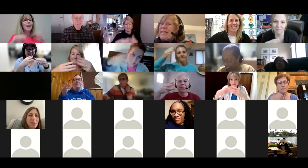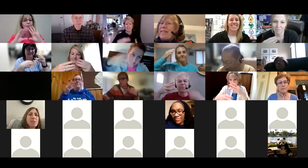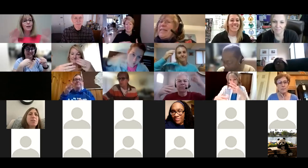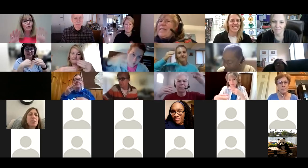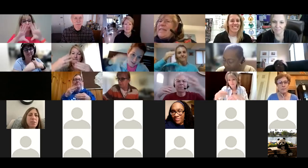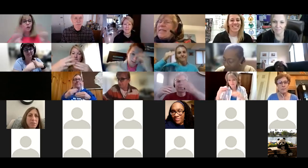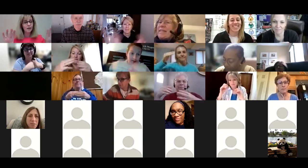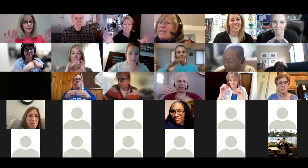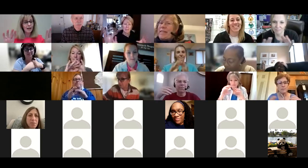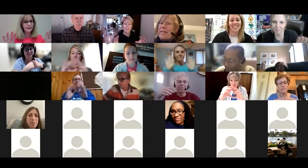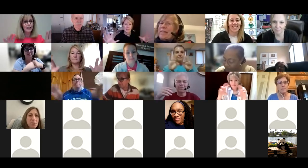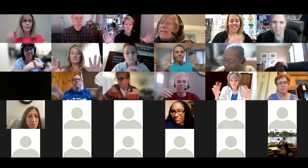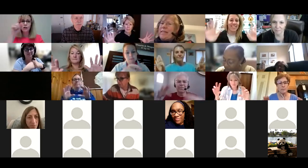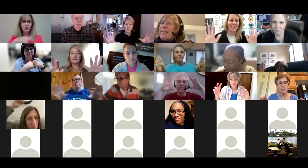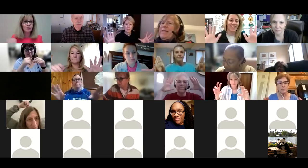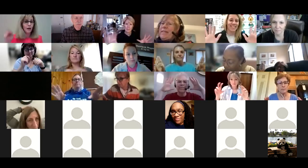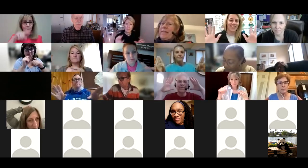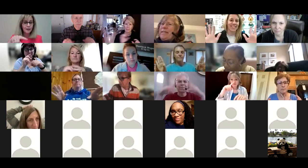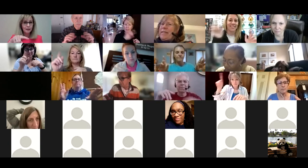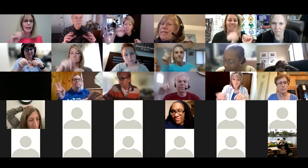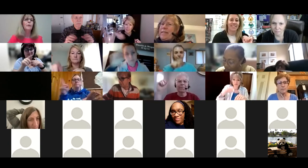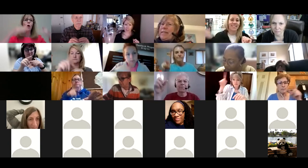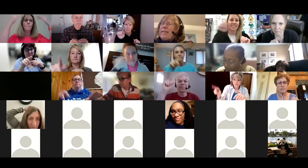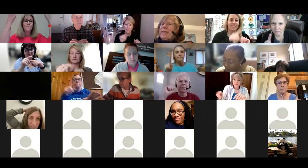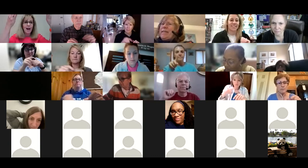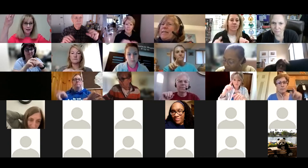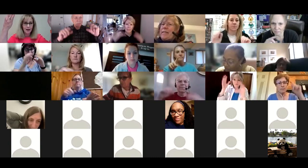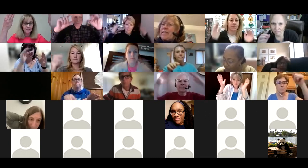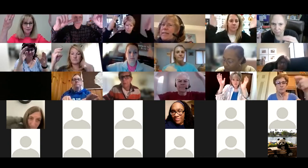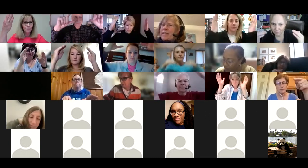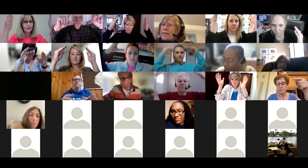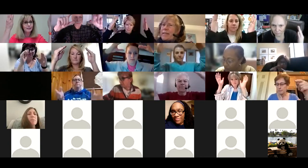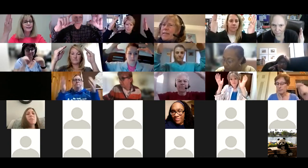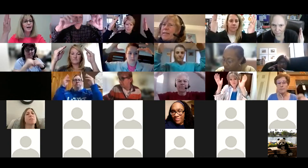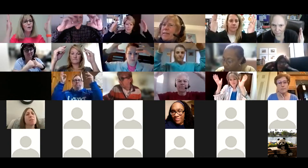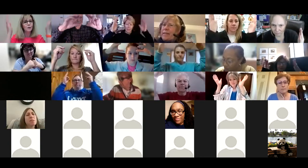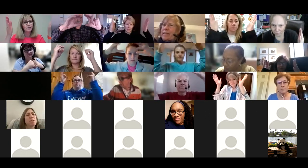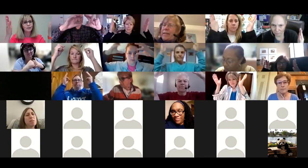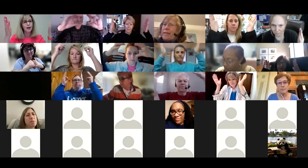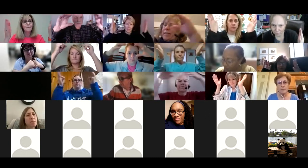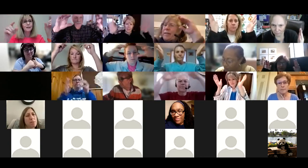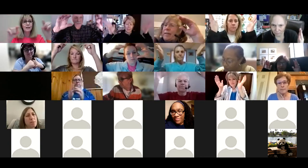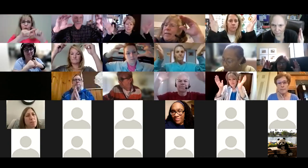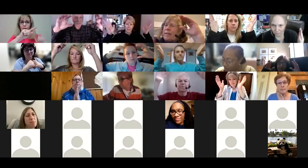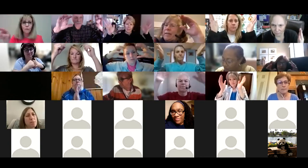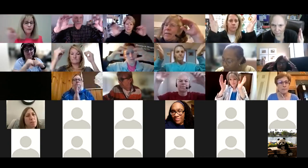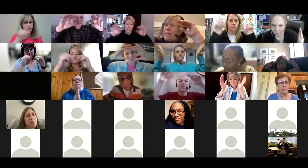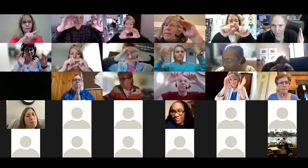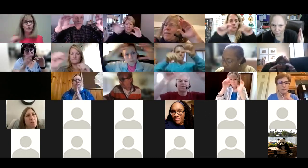And then we look at that and we know our topic. We go back up. We decide what was our topic. We're going to write those